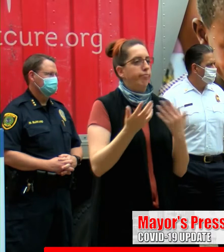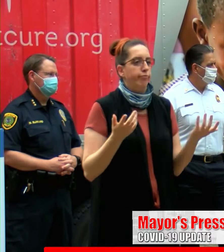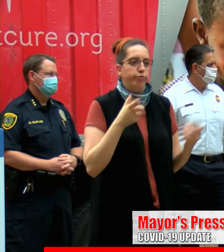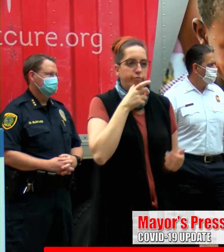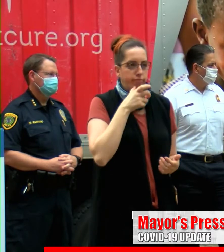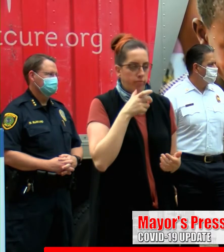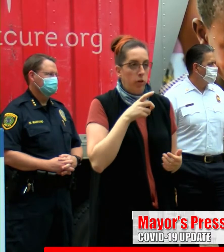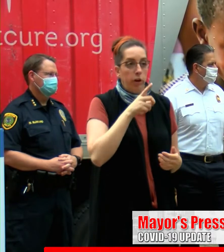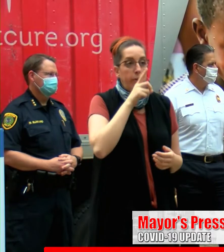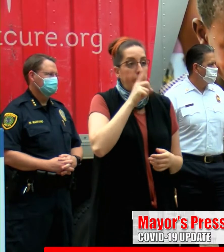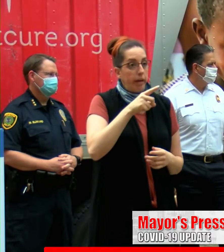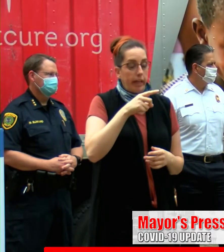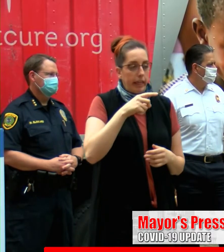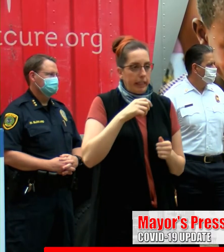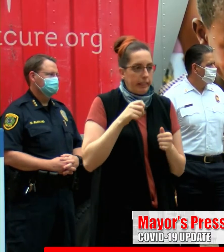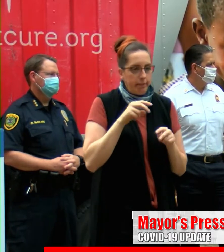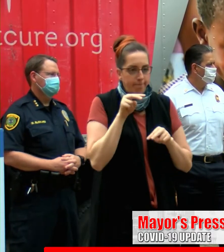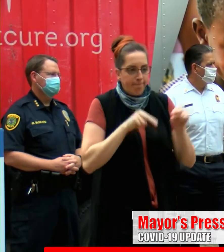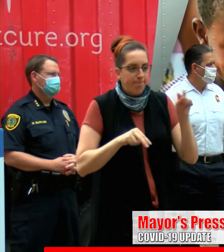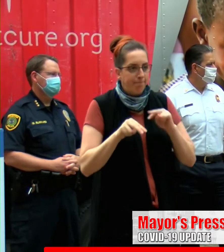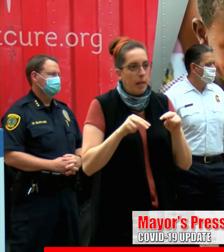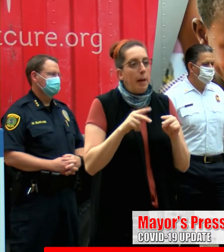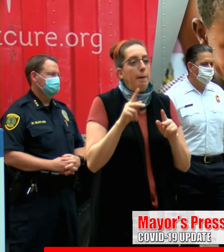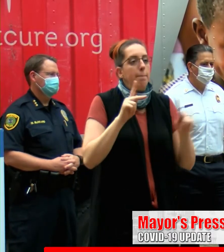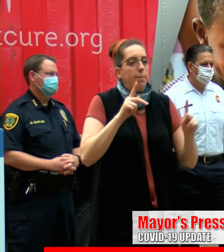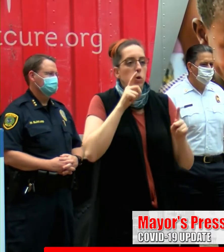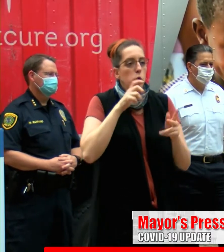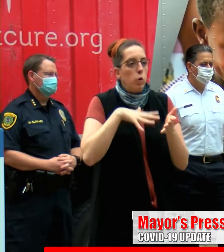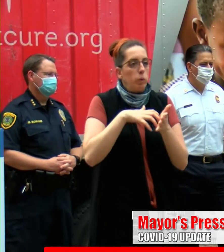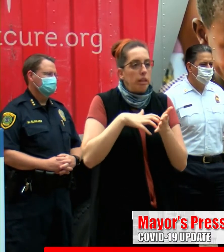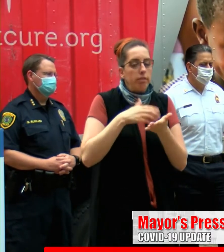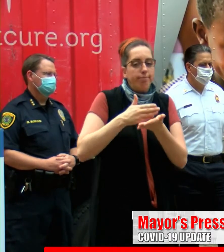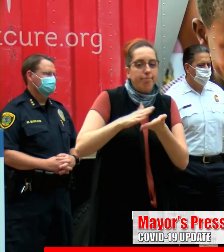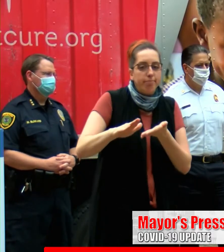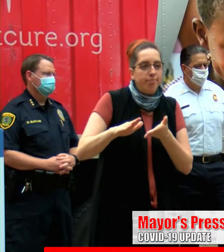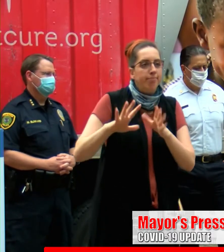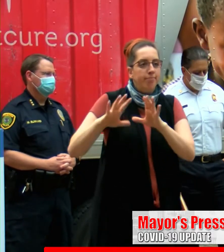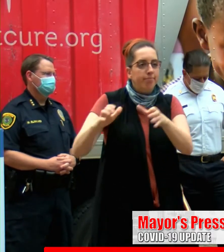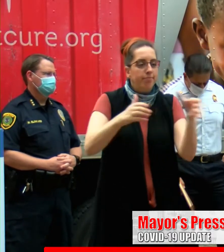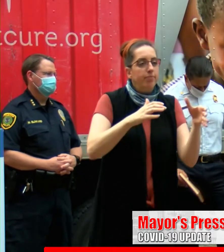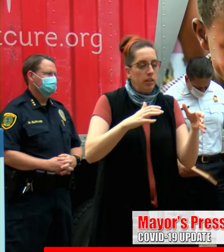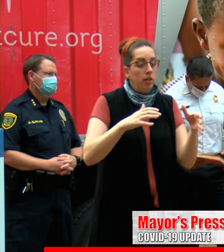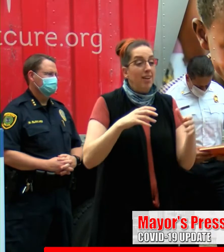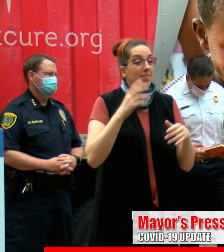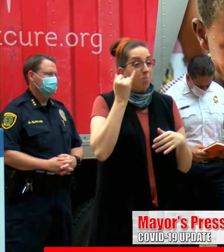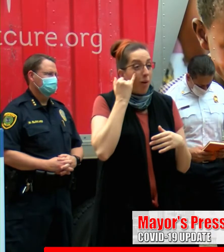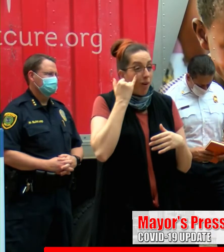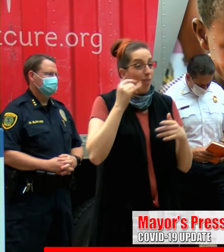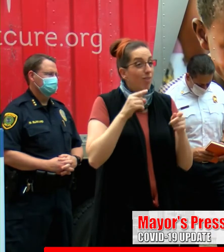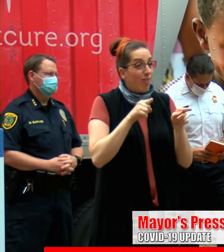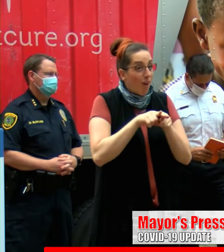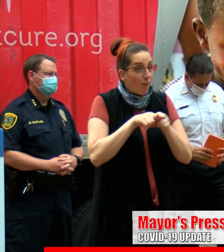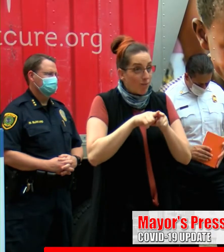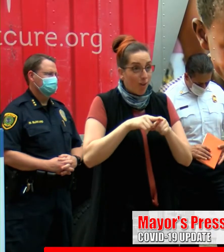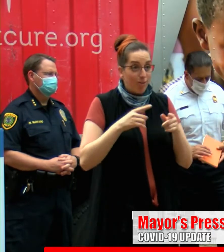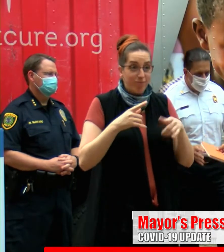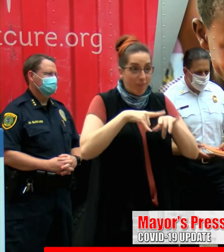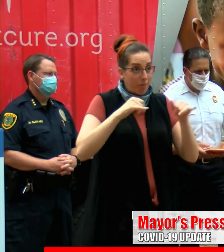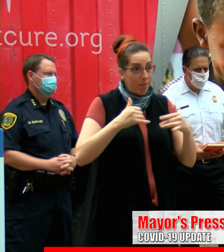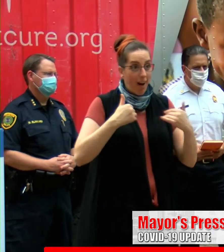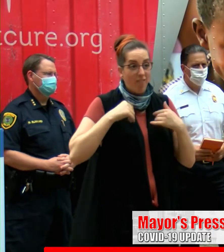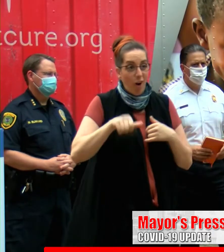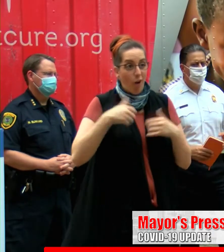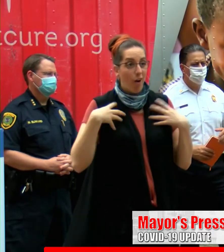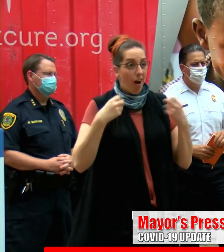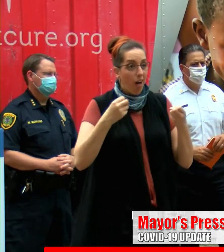it preys much so on vulnerable communities. And if you have pre-existing illnesses